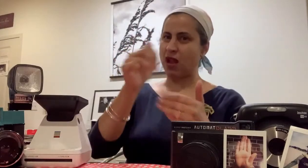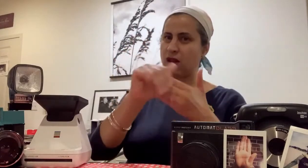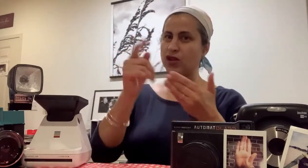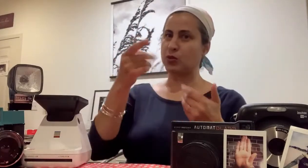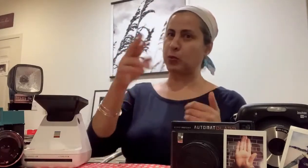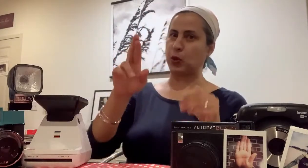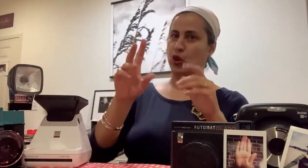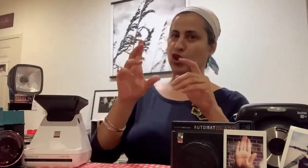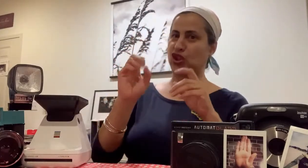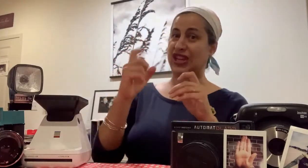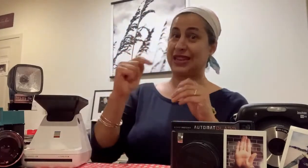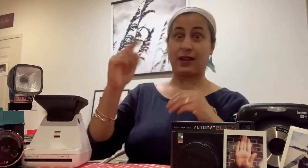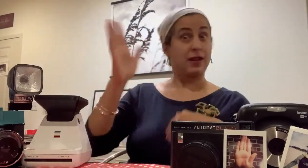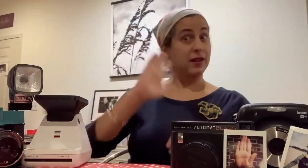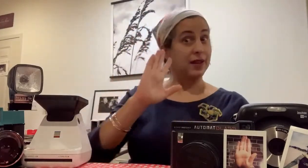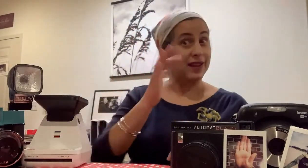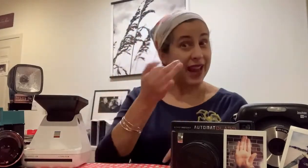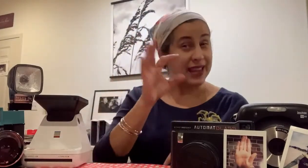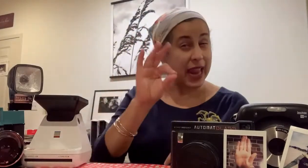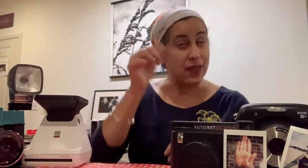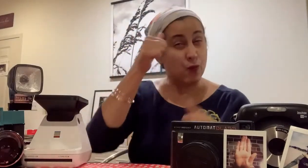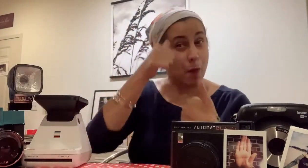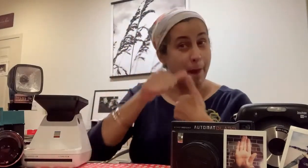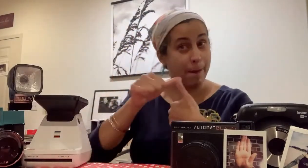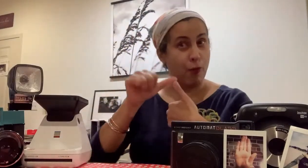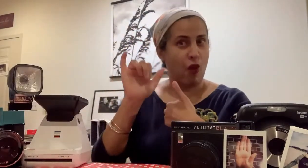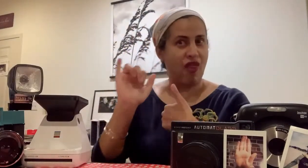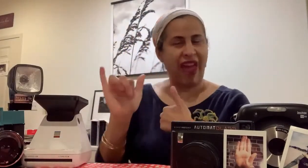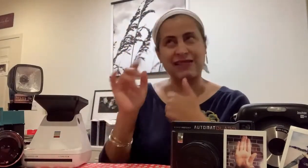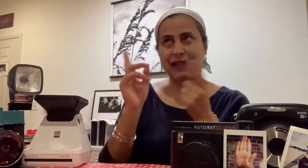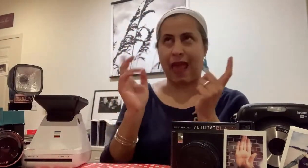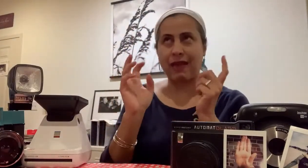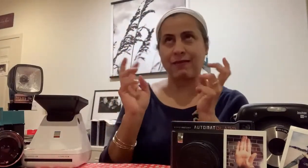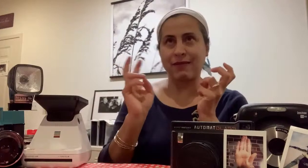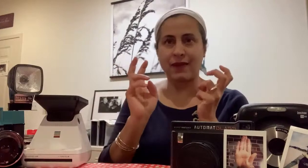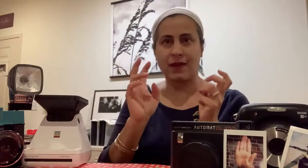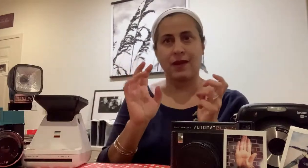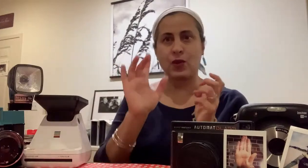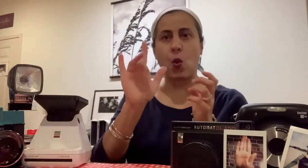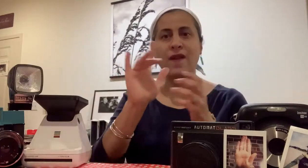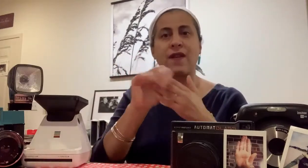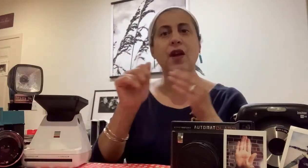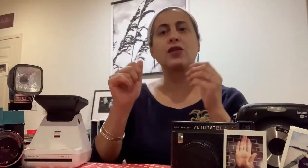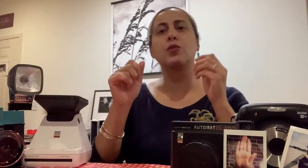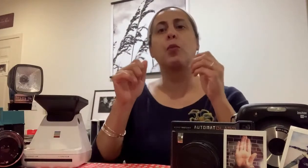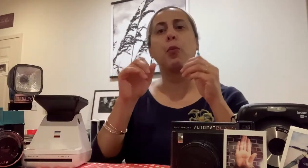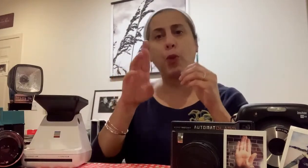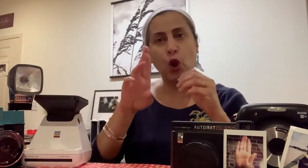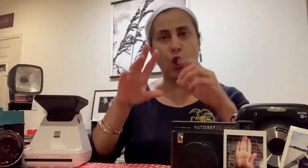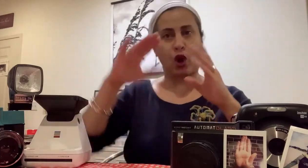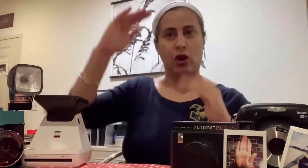these photographs. It was about $10 per sheet. And around that time, that would be worth about $25